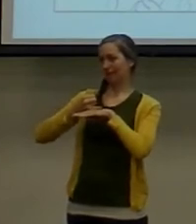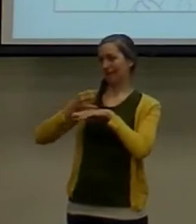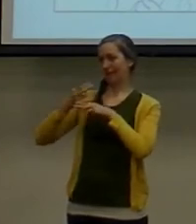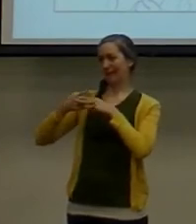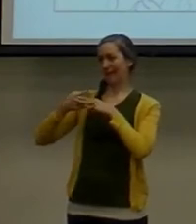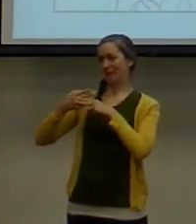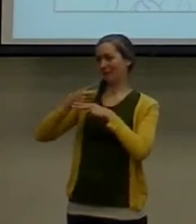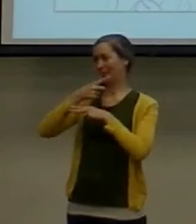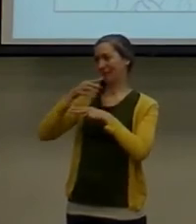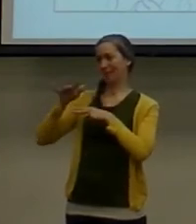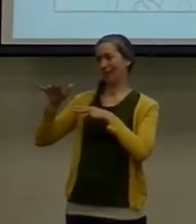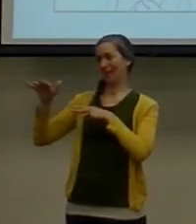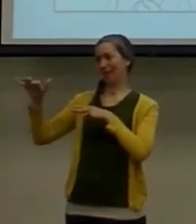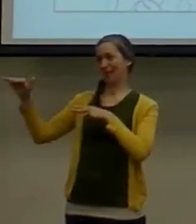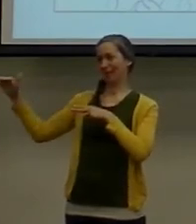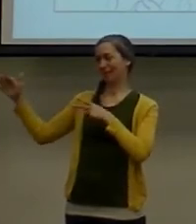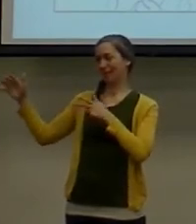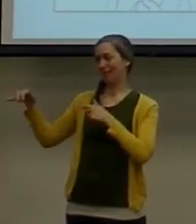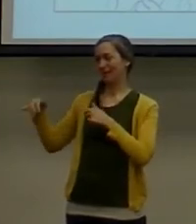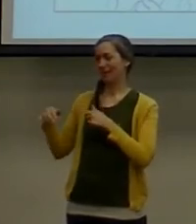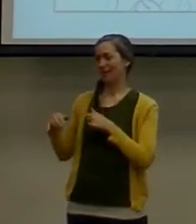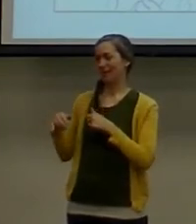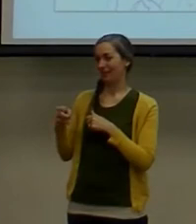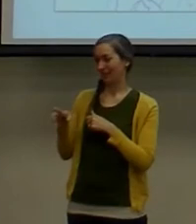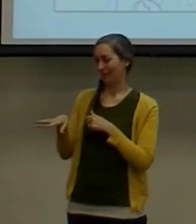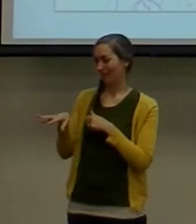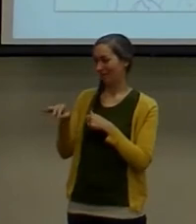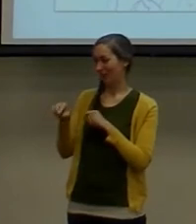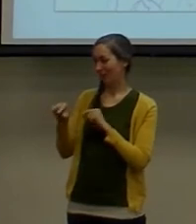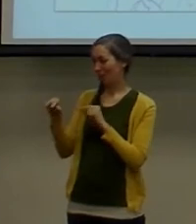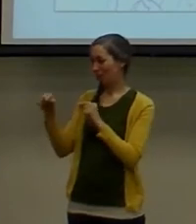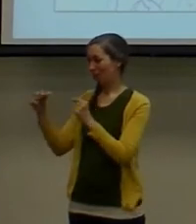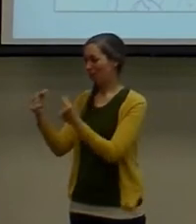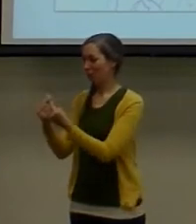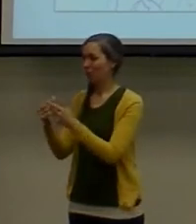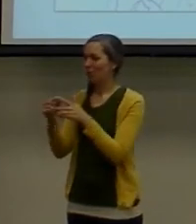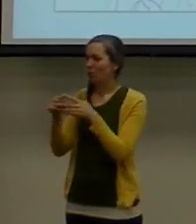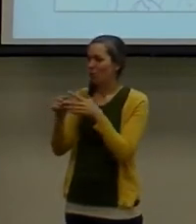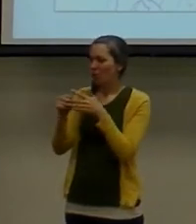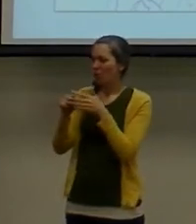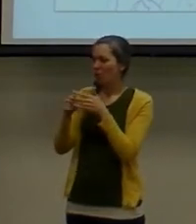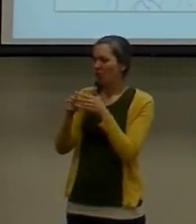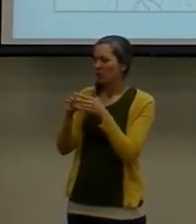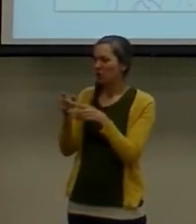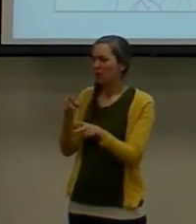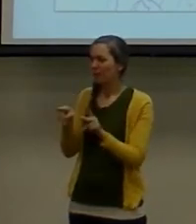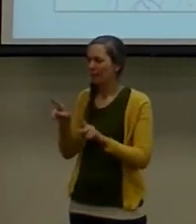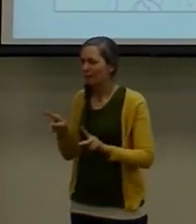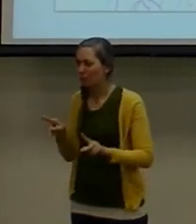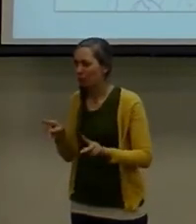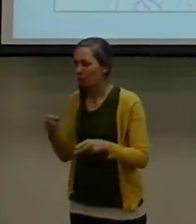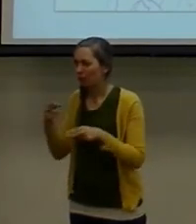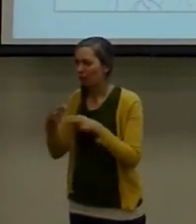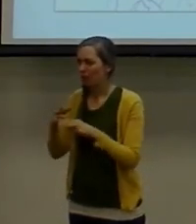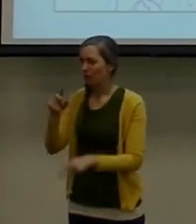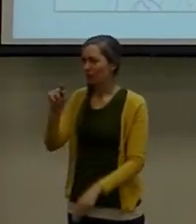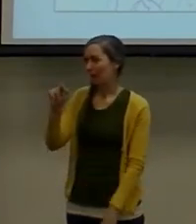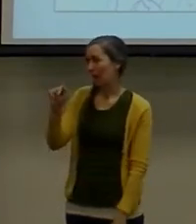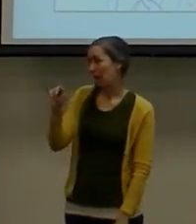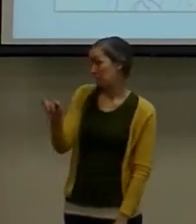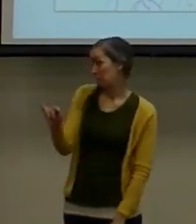ago. He found a group of original people, Hui tribe, called